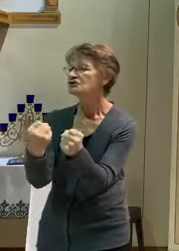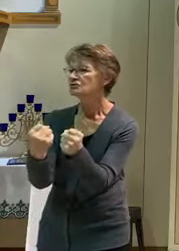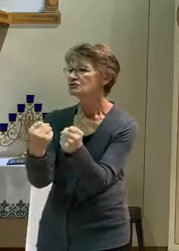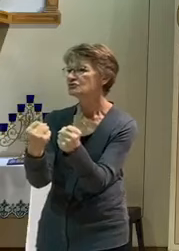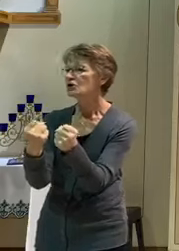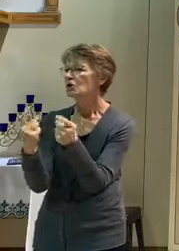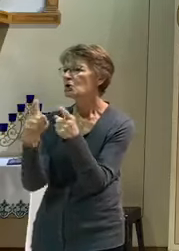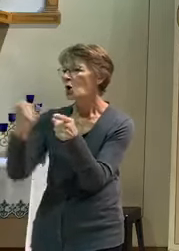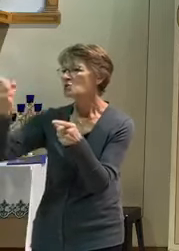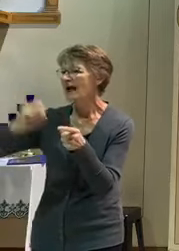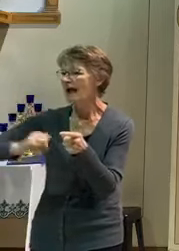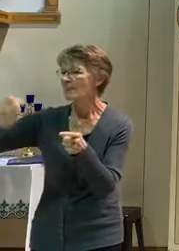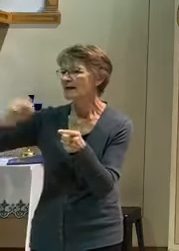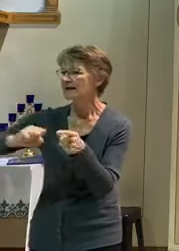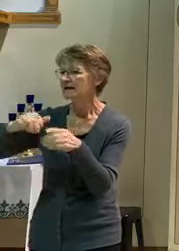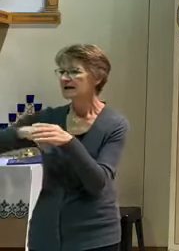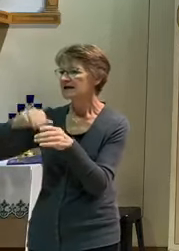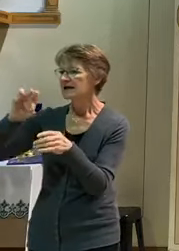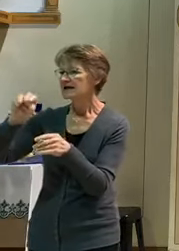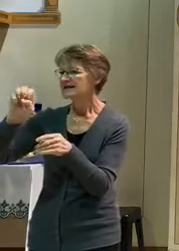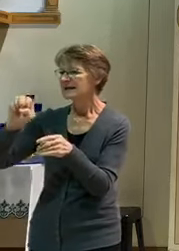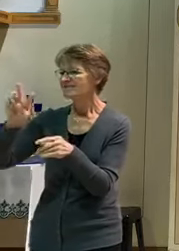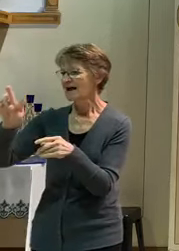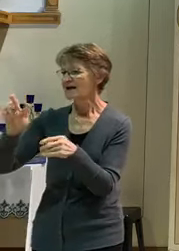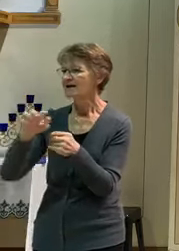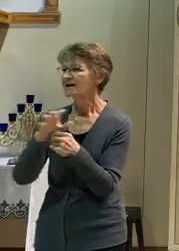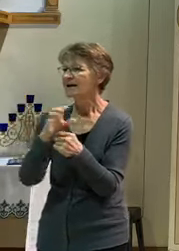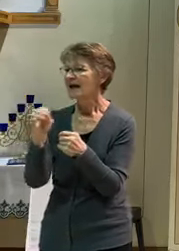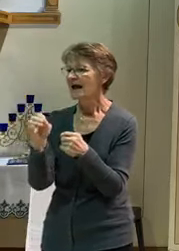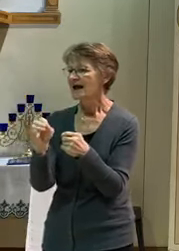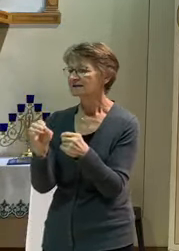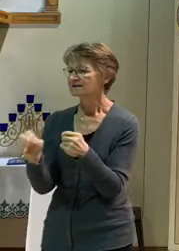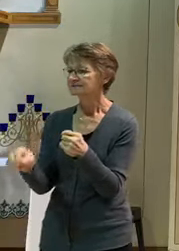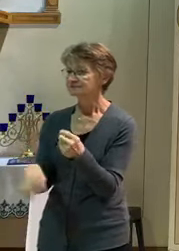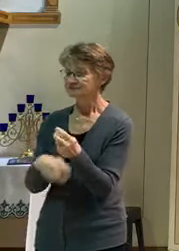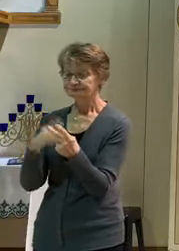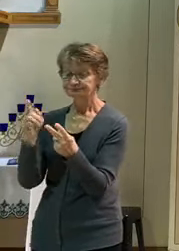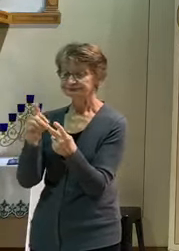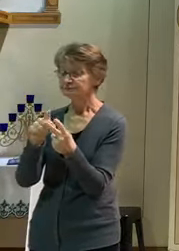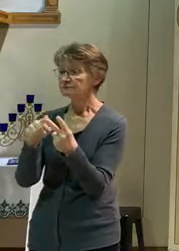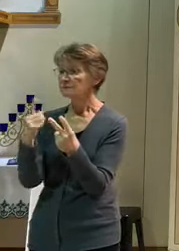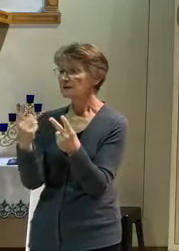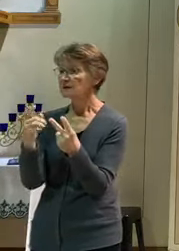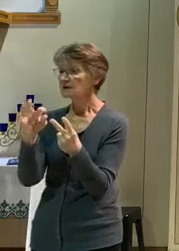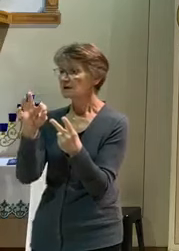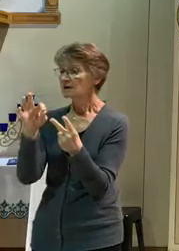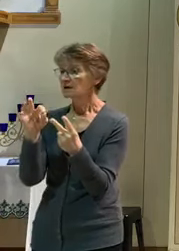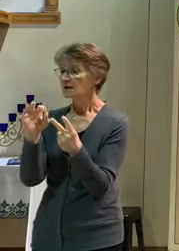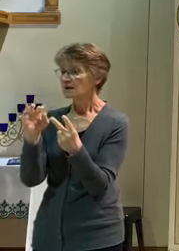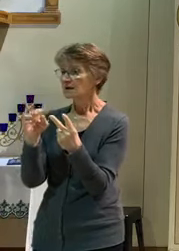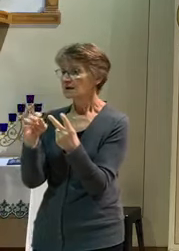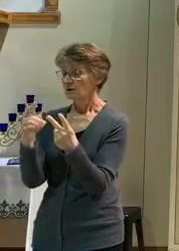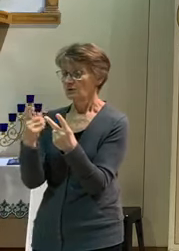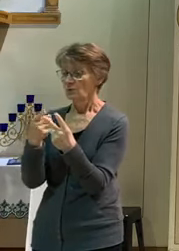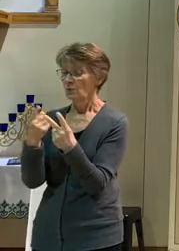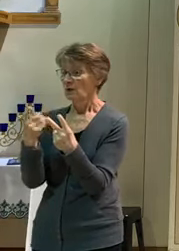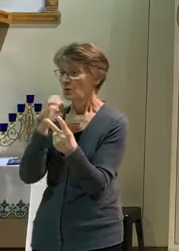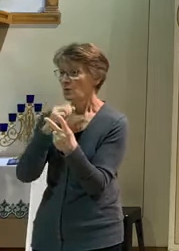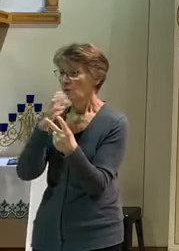up, got out to go to the hotel, and the 80-year-old was going to go park the car, and what did she do? She hit the